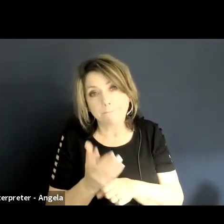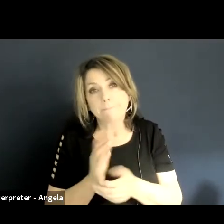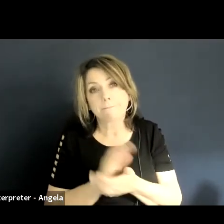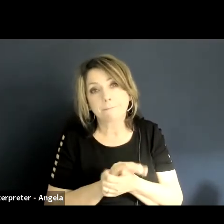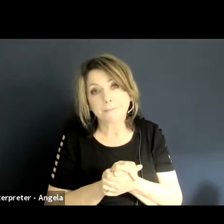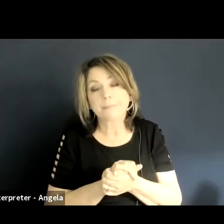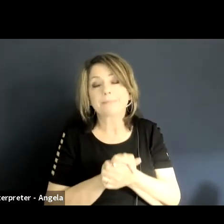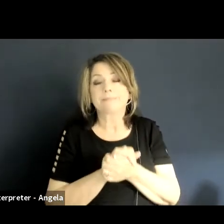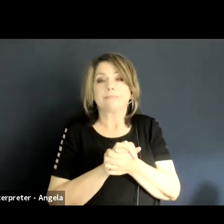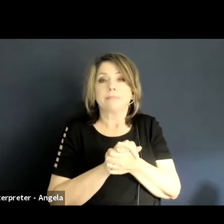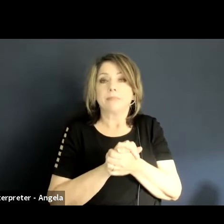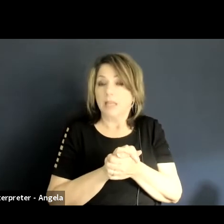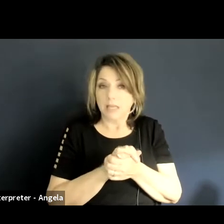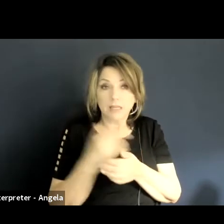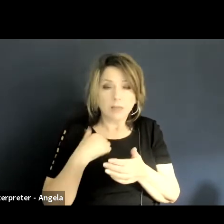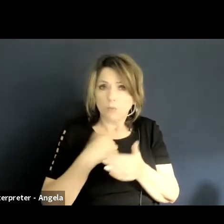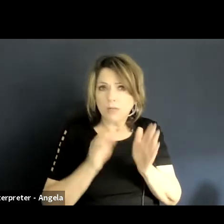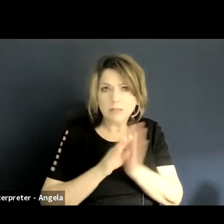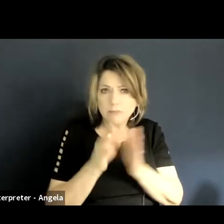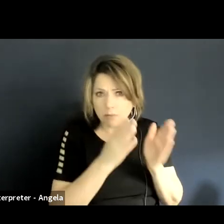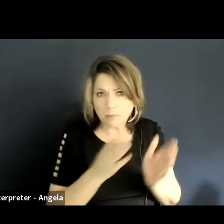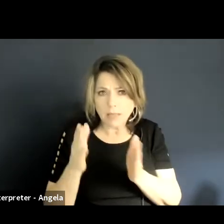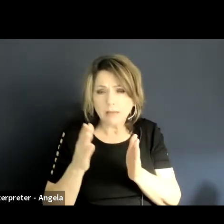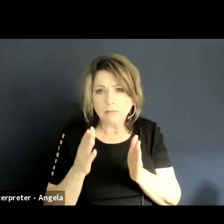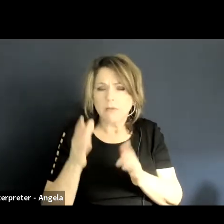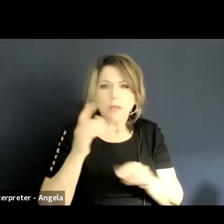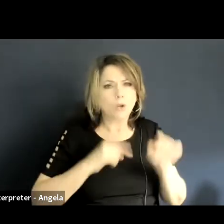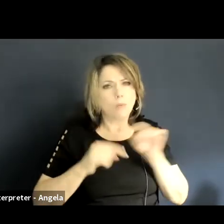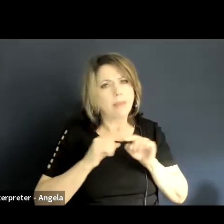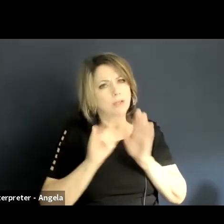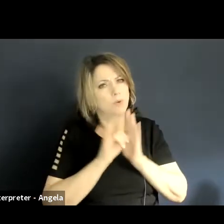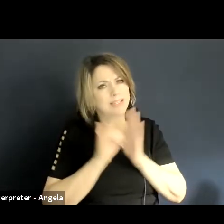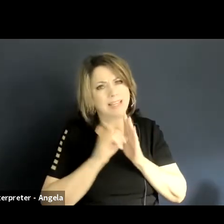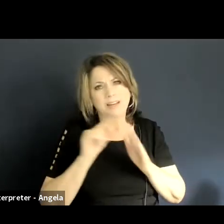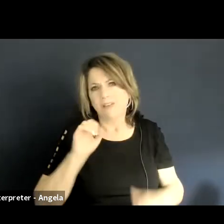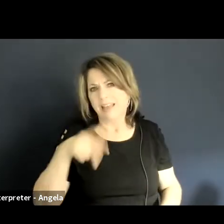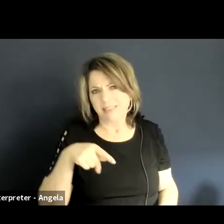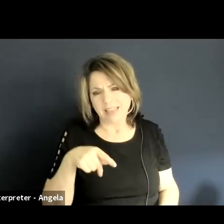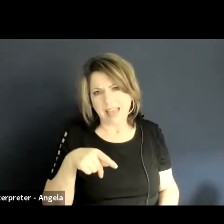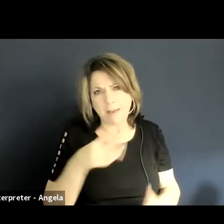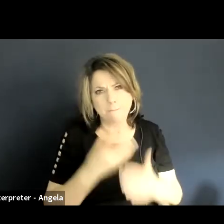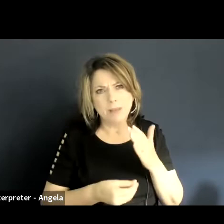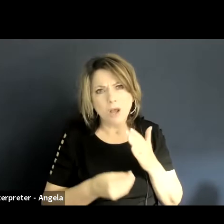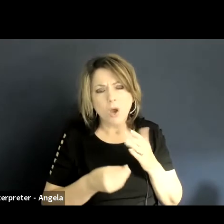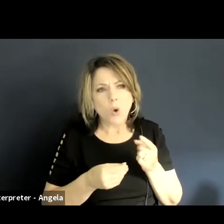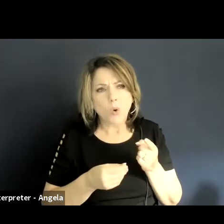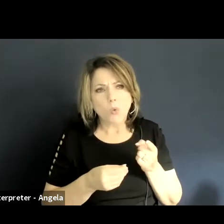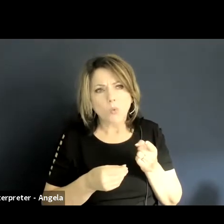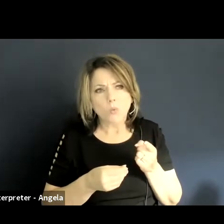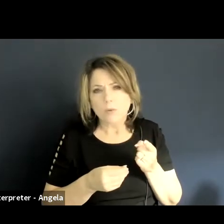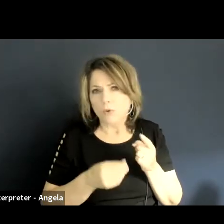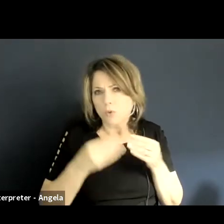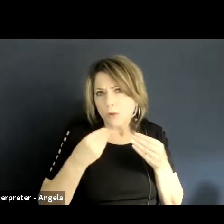So we develop a plan. Going back to identifying the gap, I want to mention you're doing market research